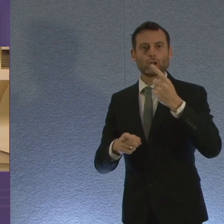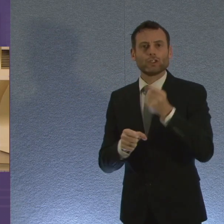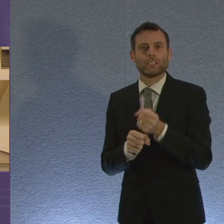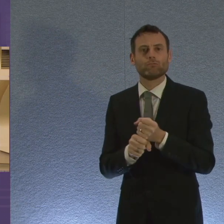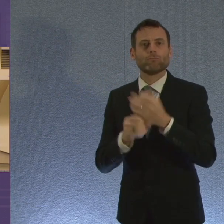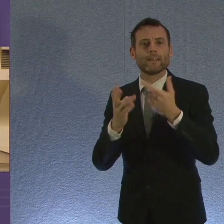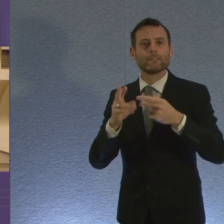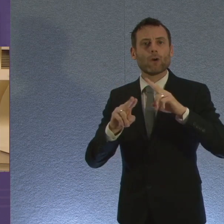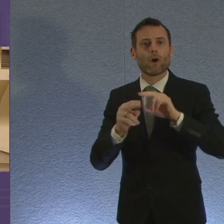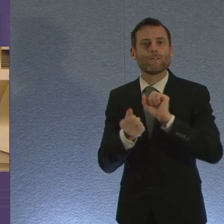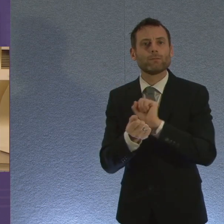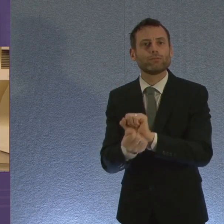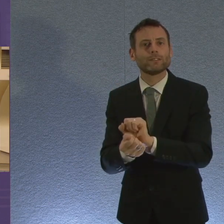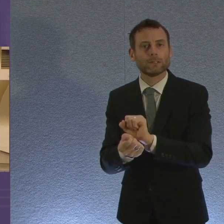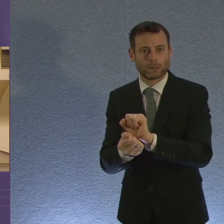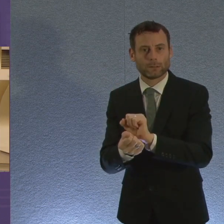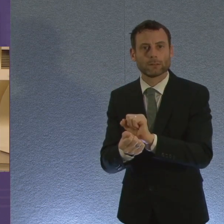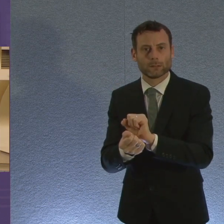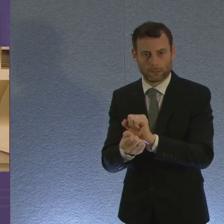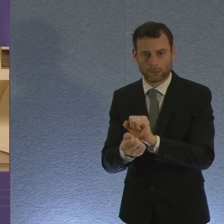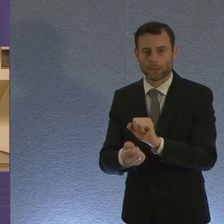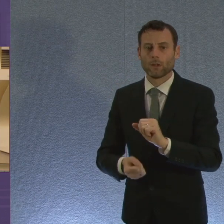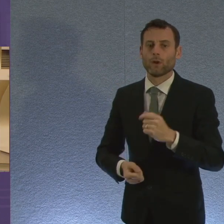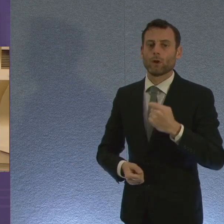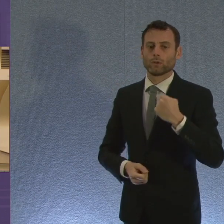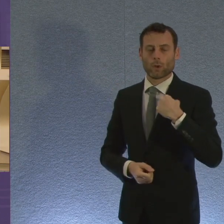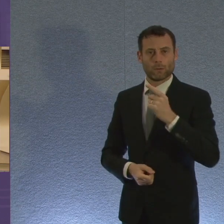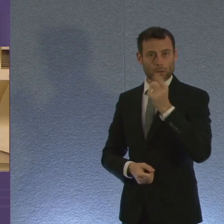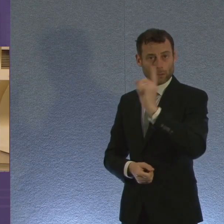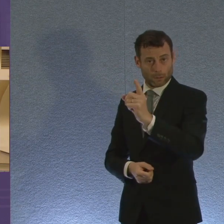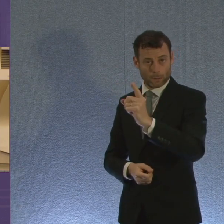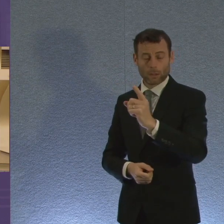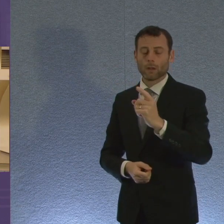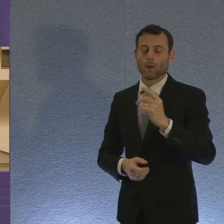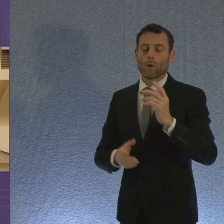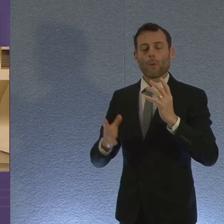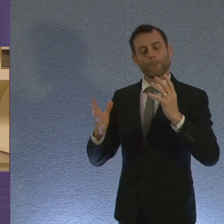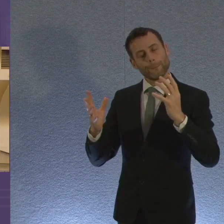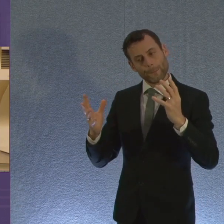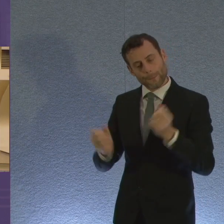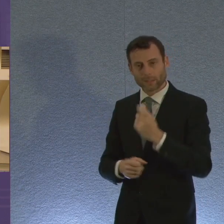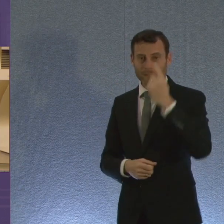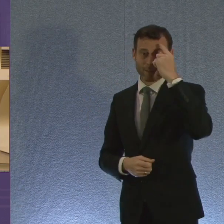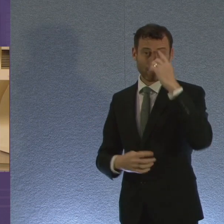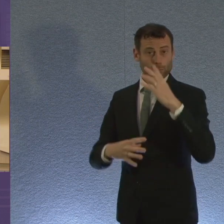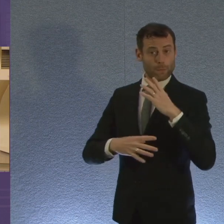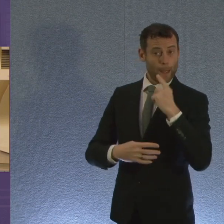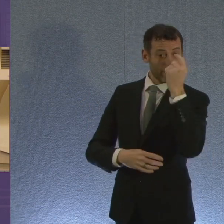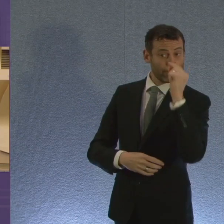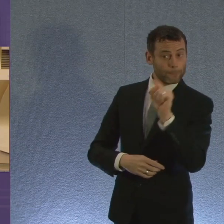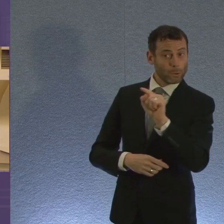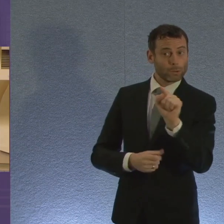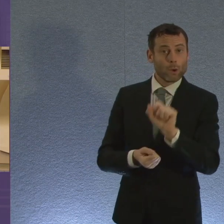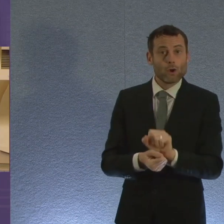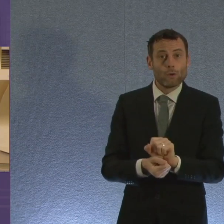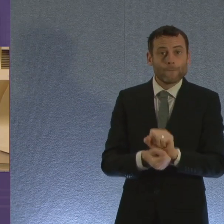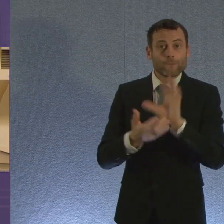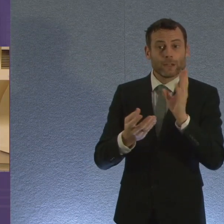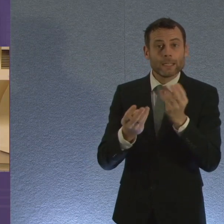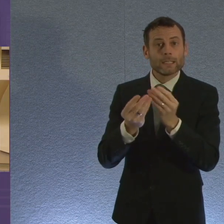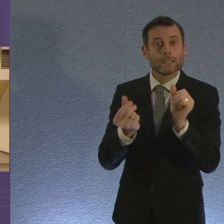bill, I have previously cautioned this chamber that we cannot rule out releasing prisoners if doing so is in the best interests of